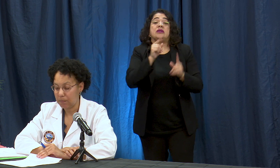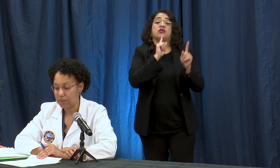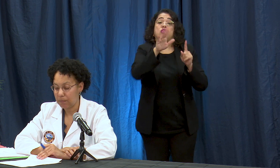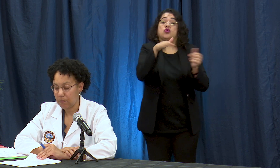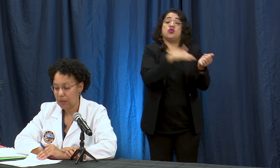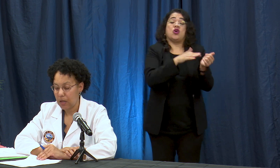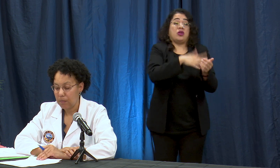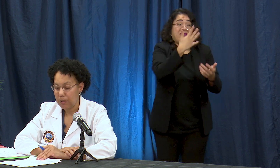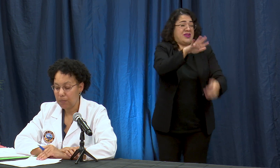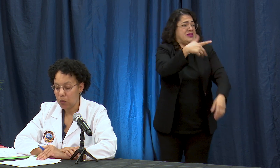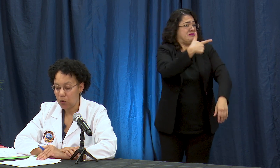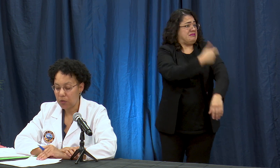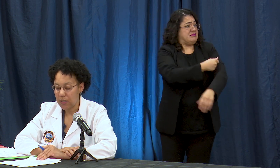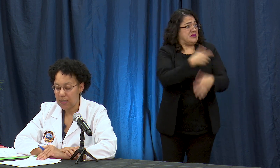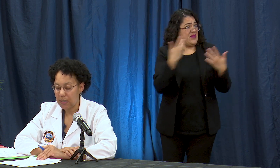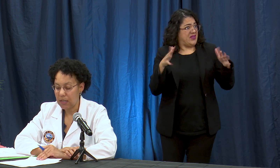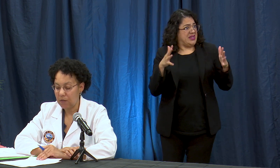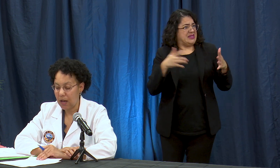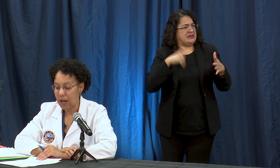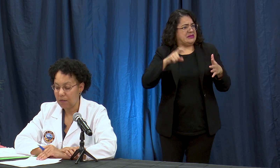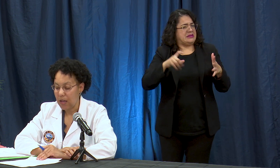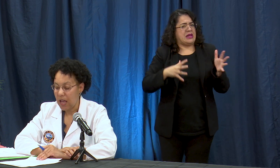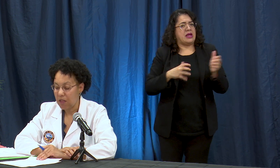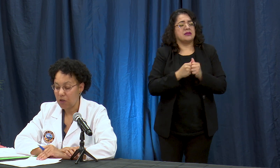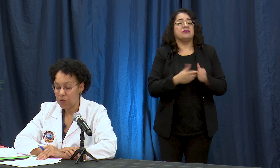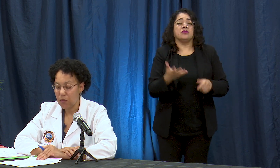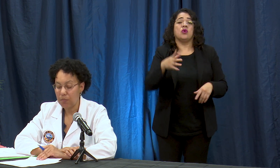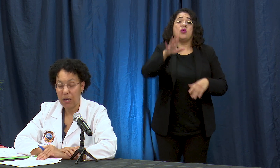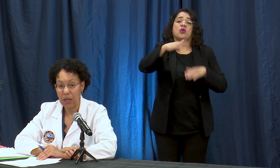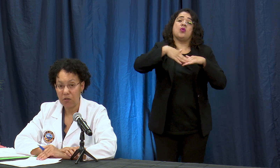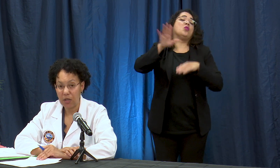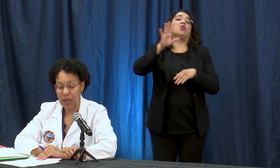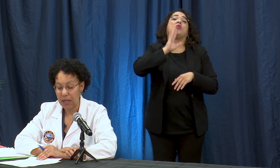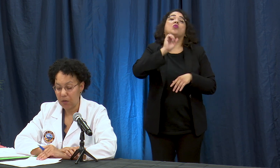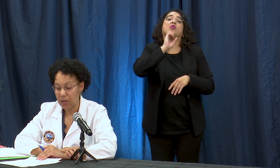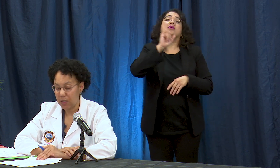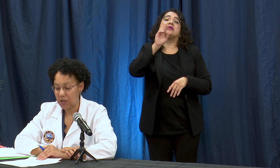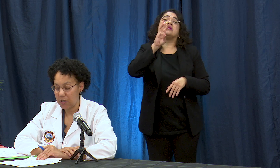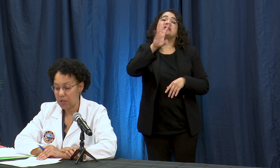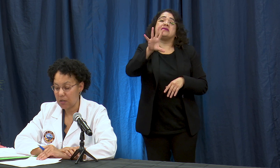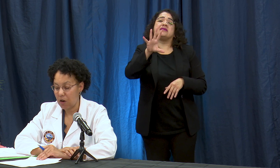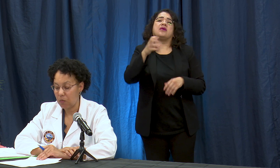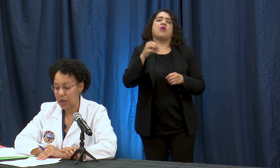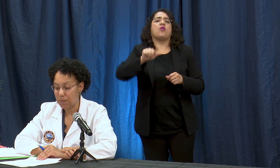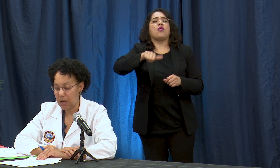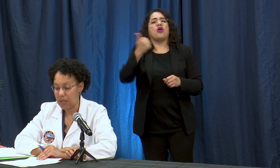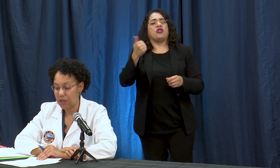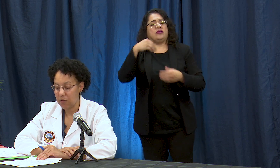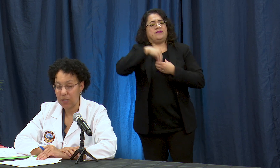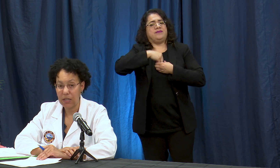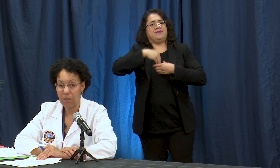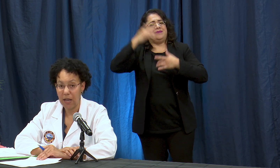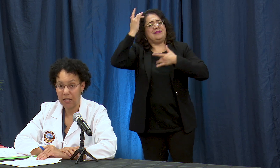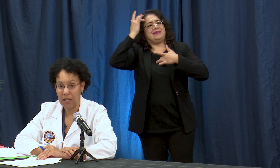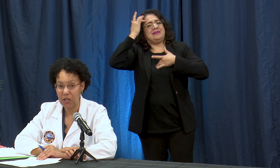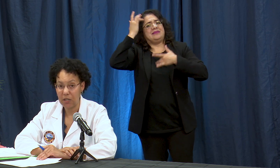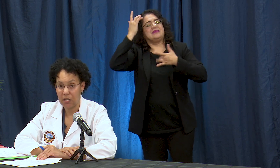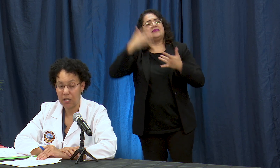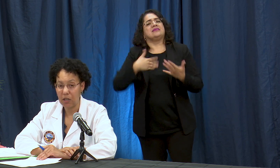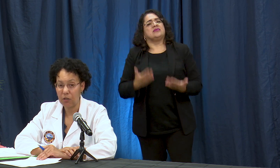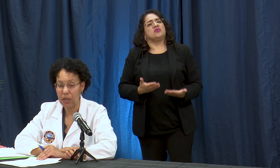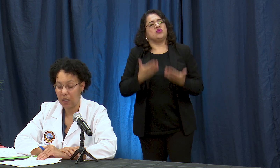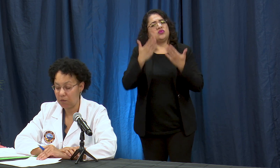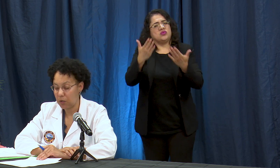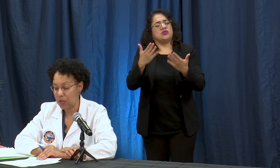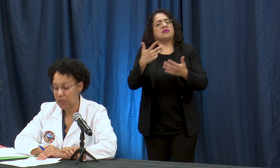date. People older than 65 and those with many underlying health conditions are recommended to receive